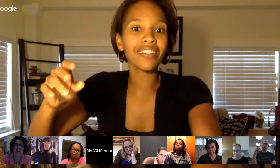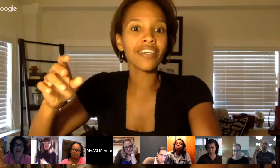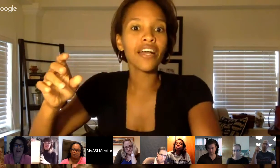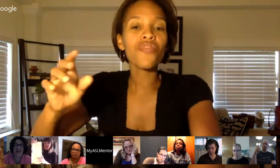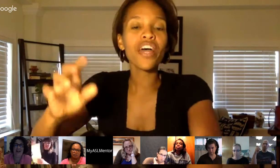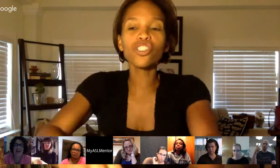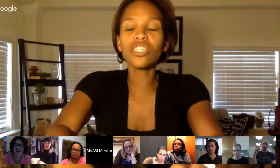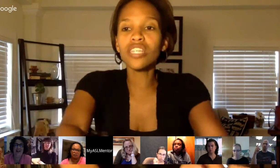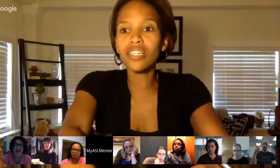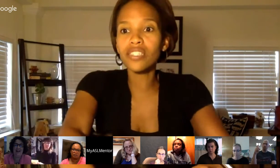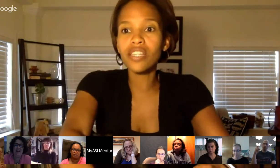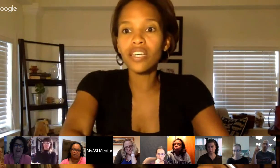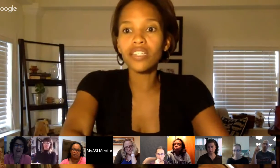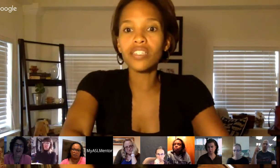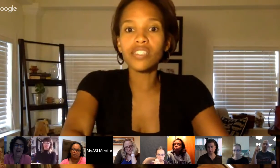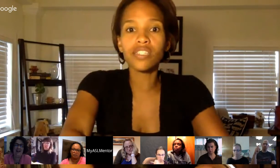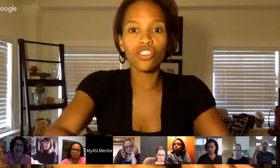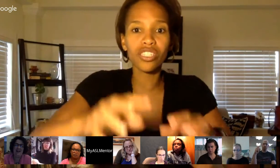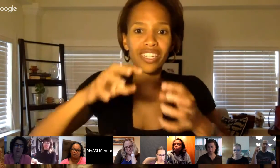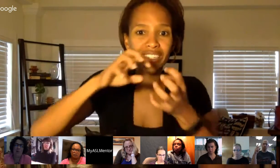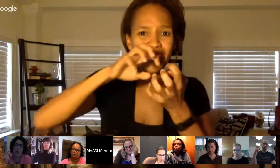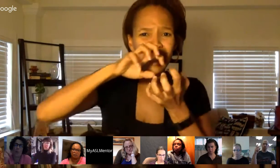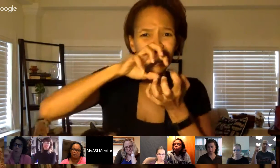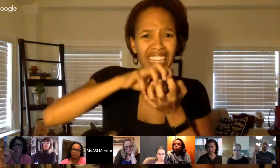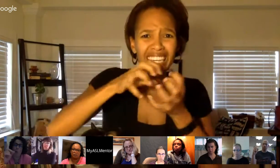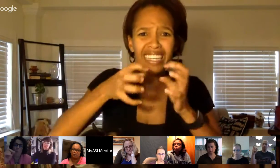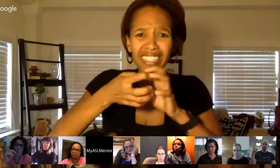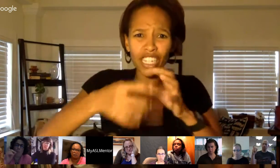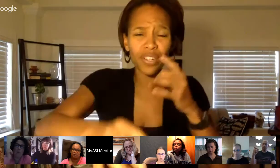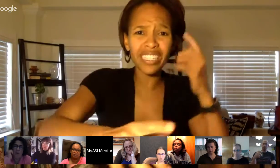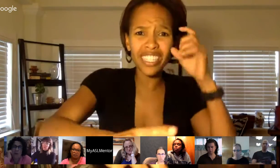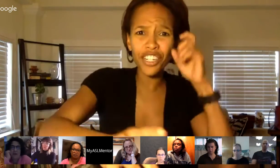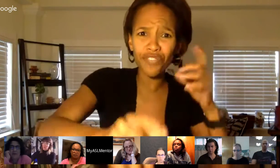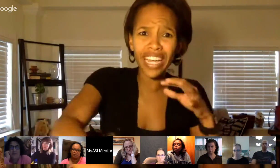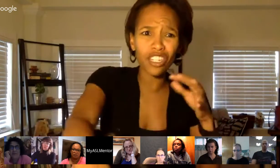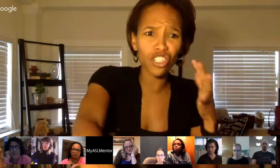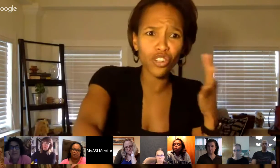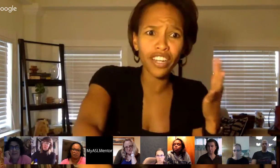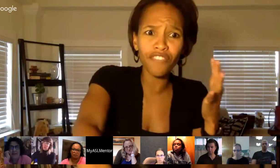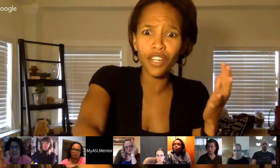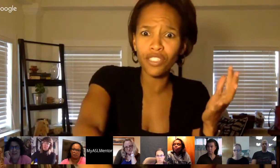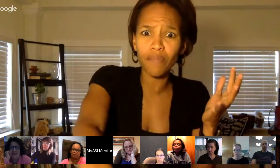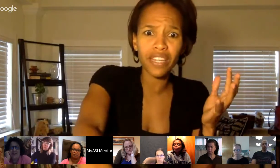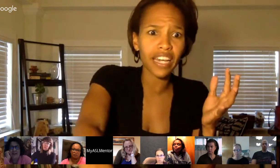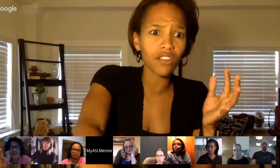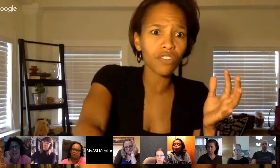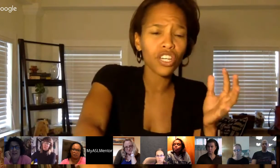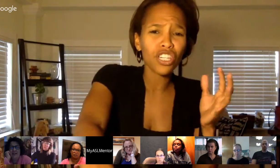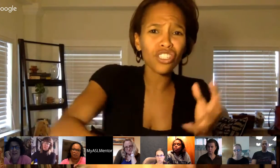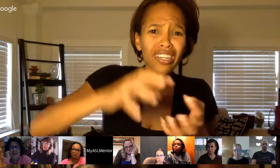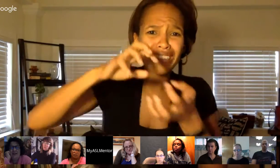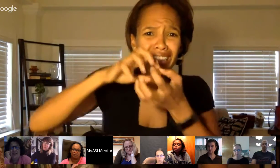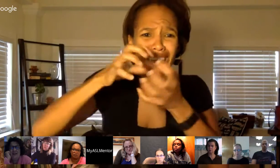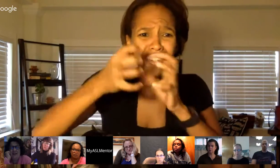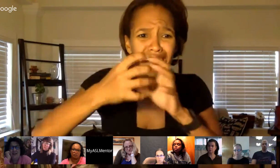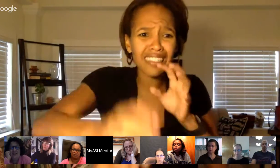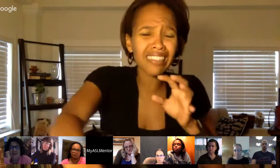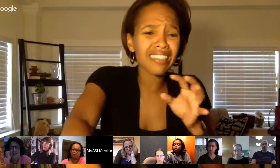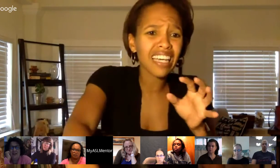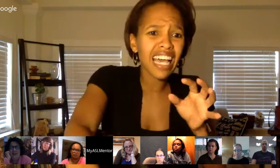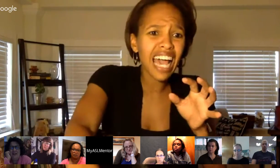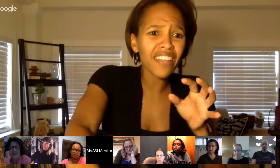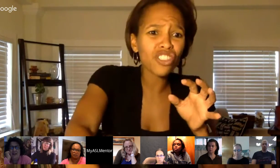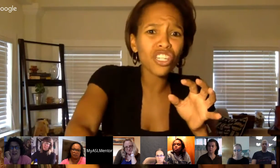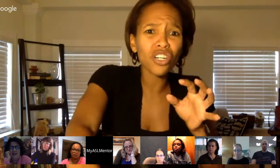add. Then she does this. She does this, and you can see her face. She's trying to figure something out. She does